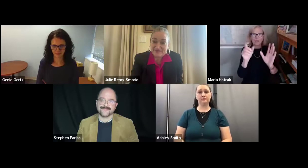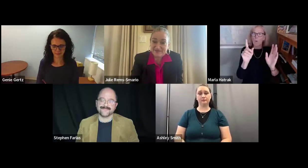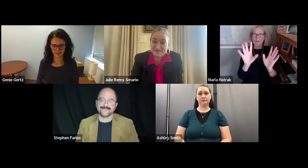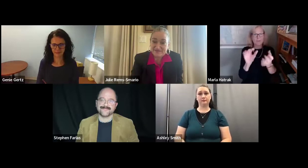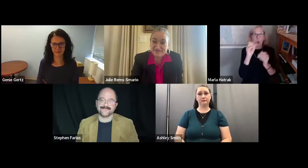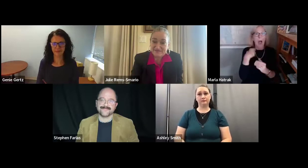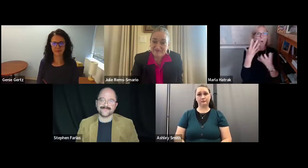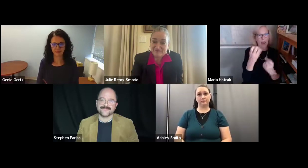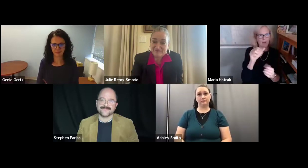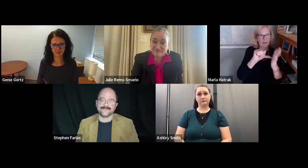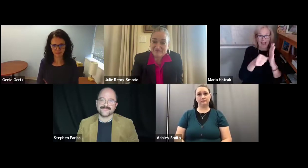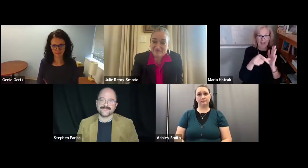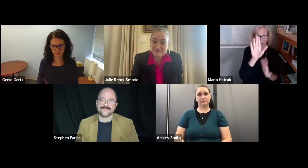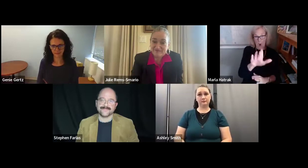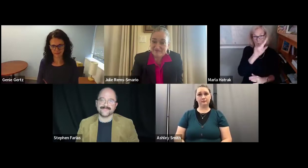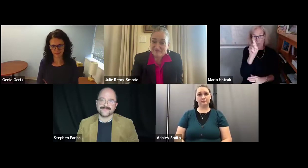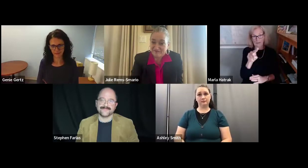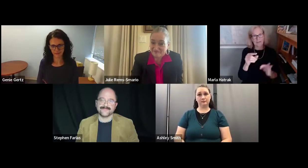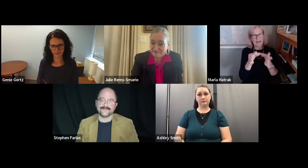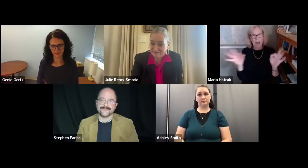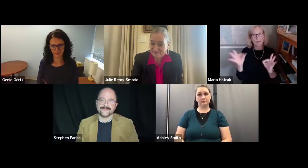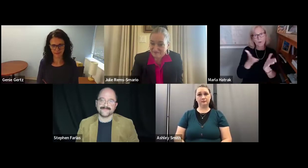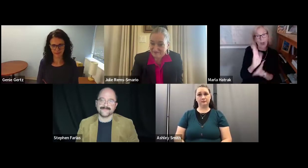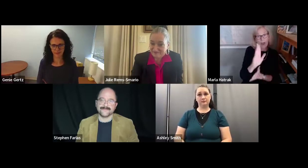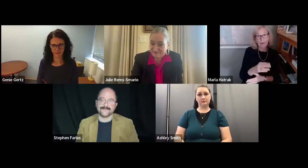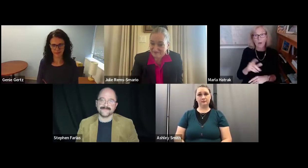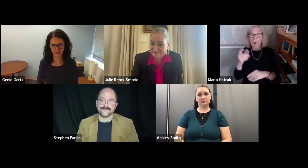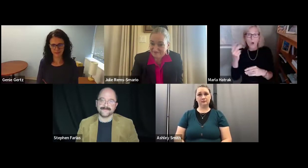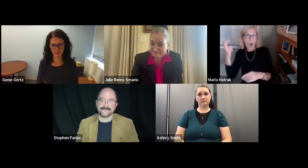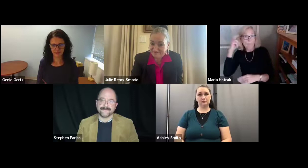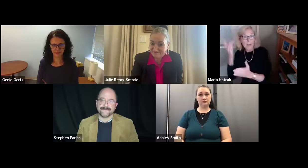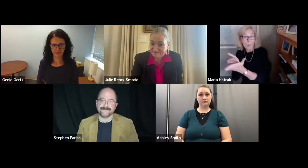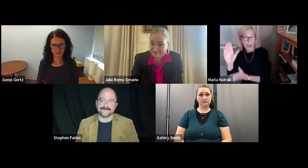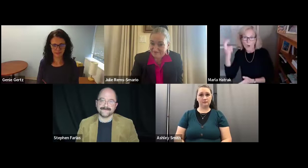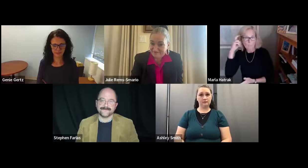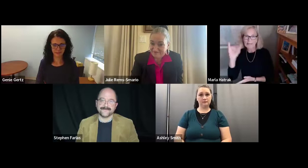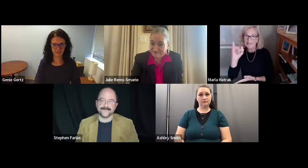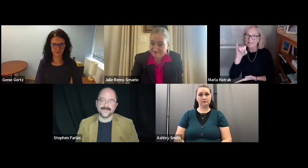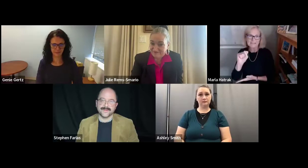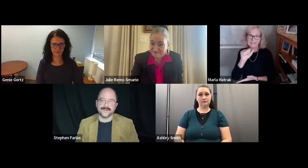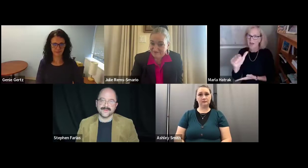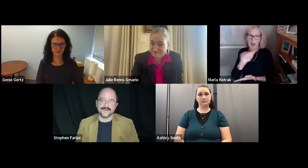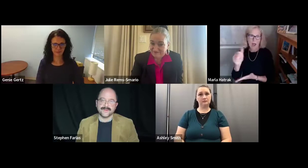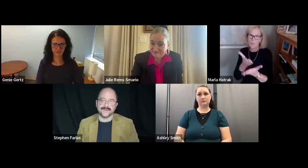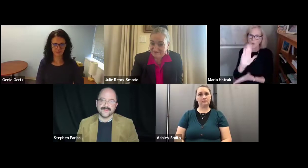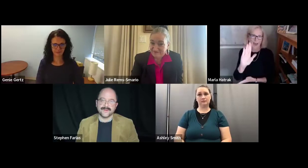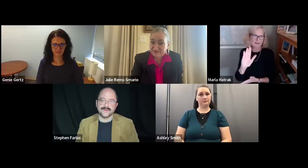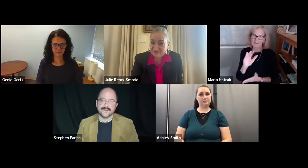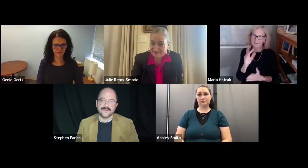is what gives us the right to function versus the ability to language. So we're looking at two different